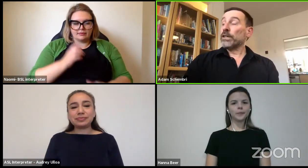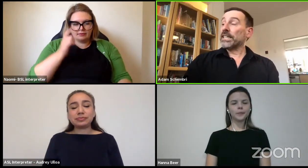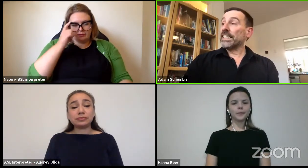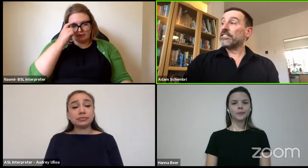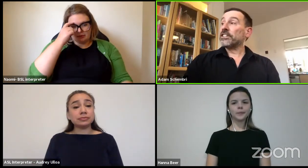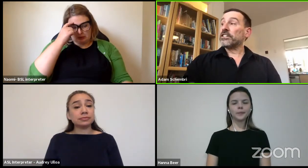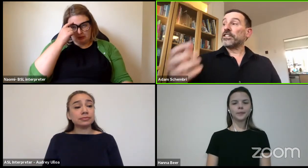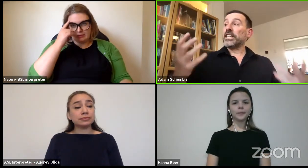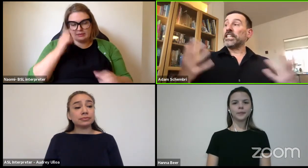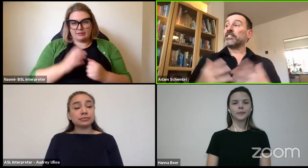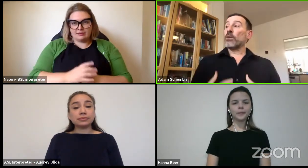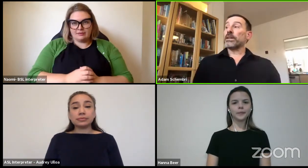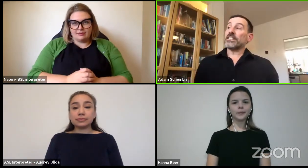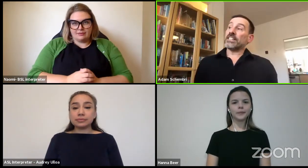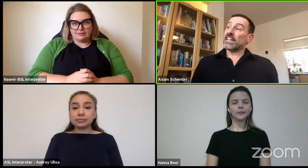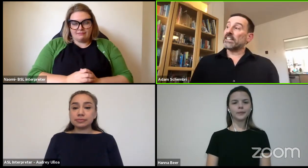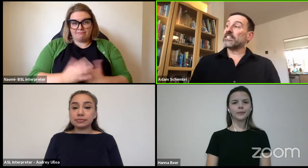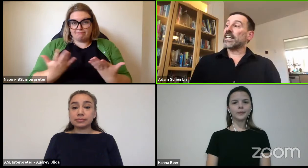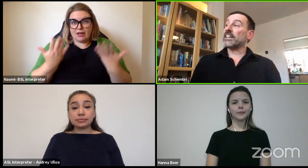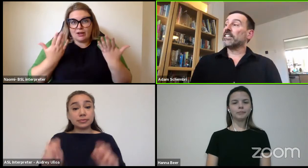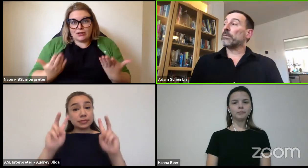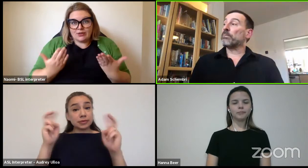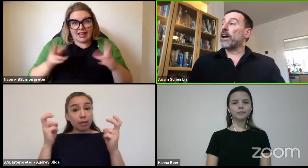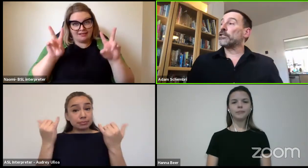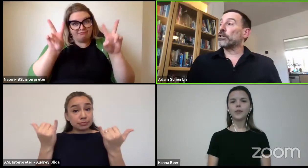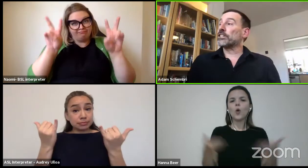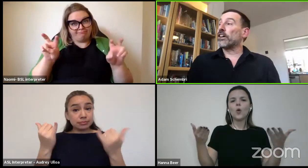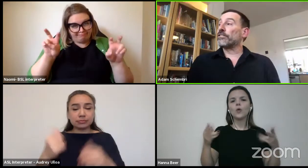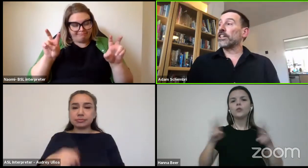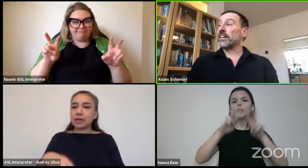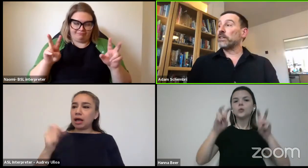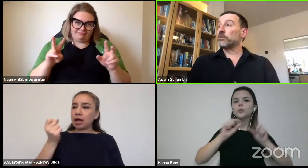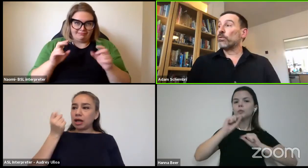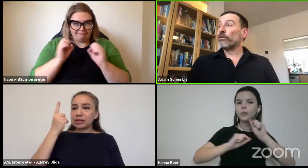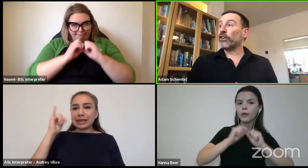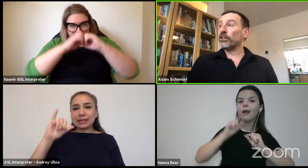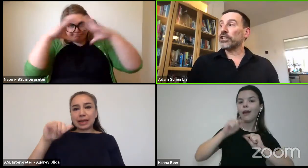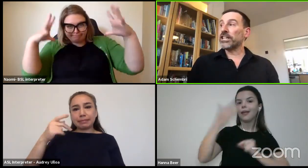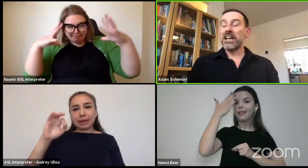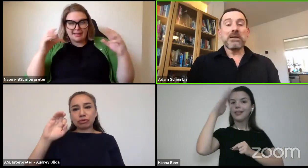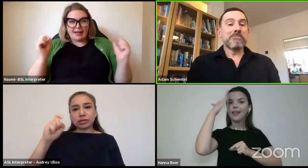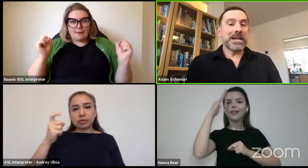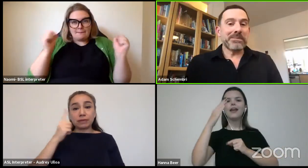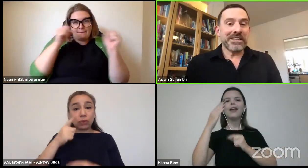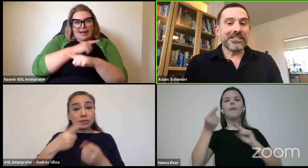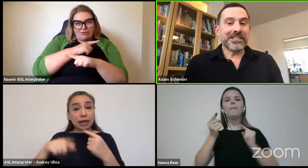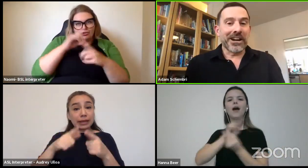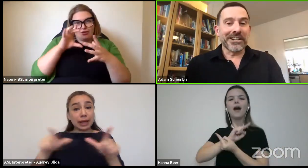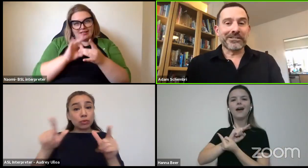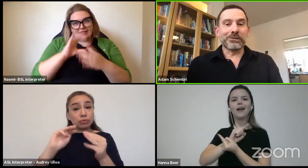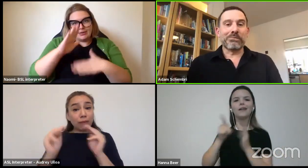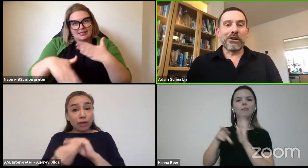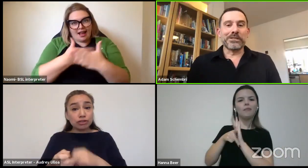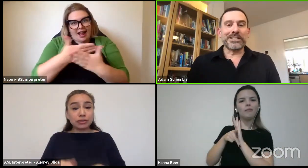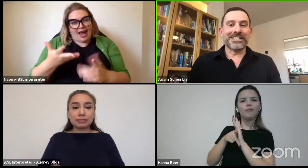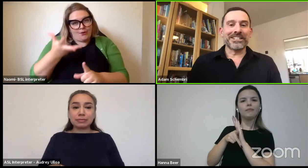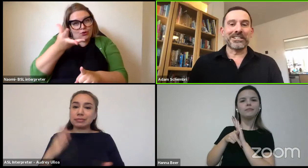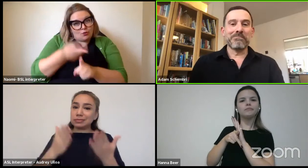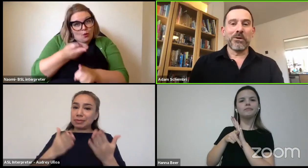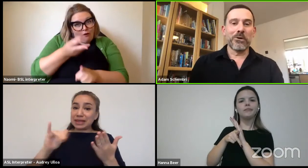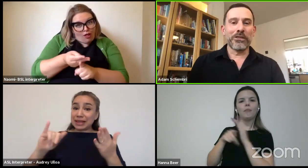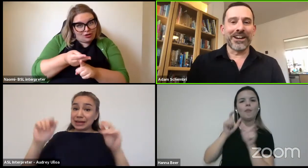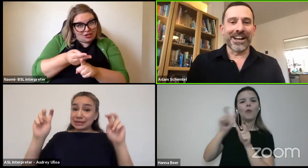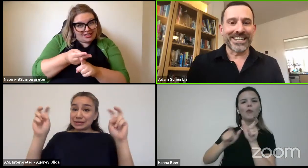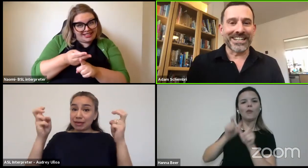I'm really the topic today, understanding the paradox of sign language morphology. Maybe the title